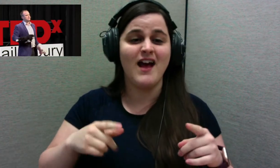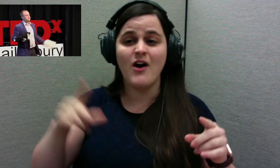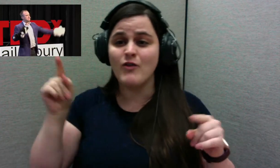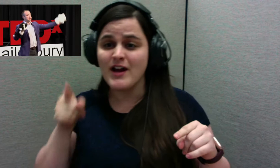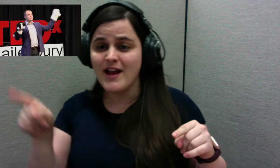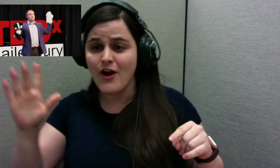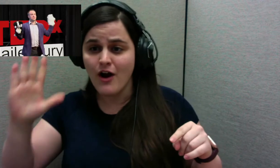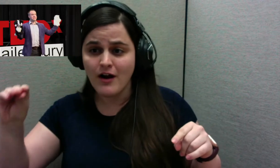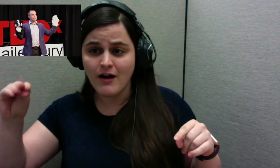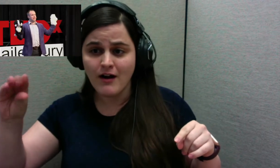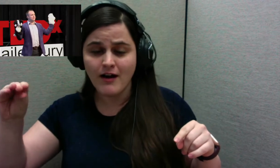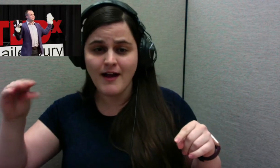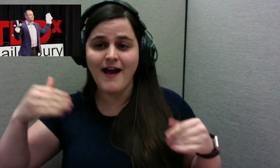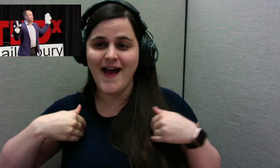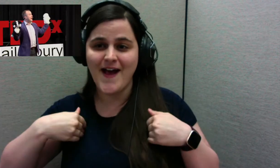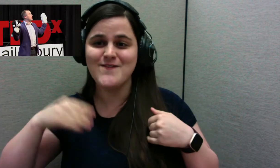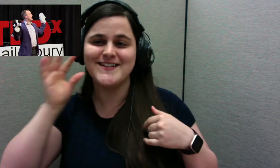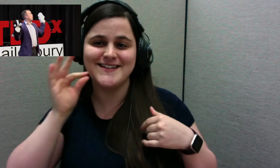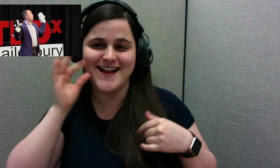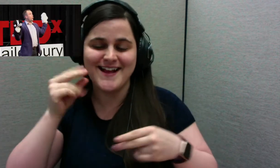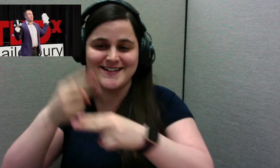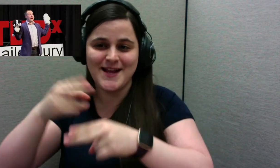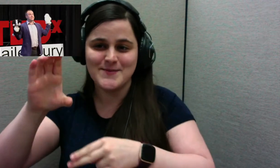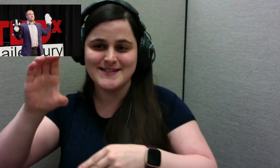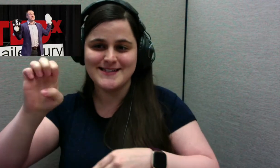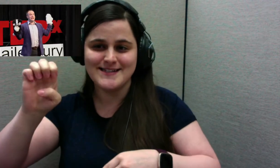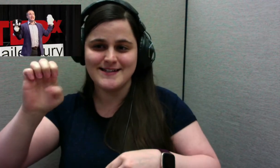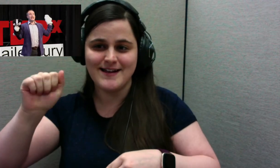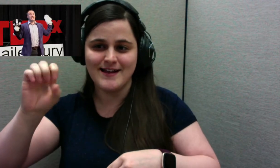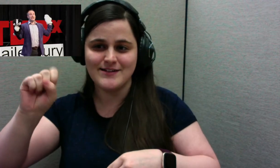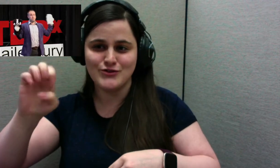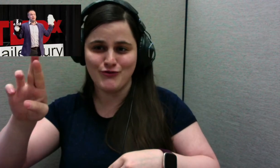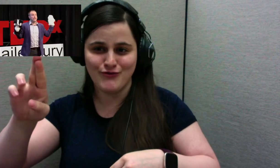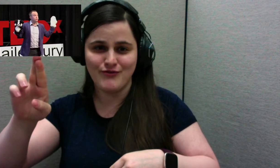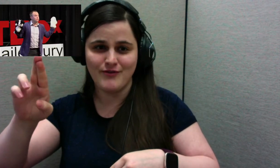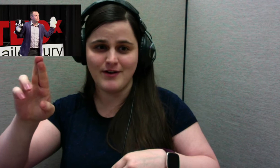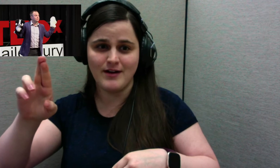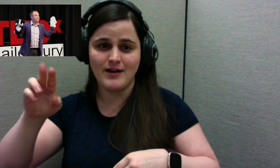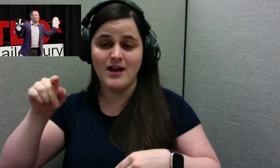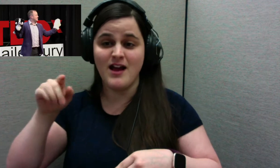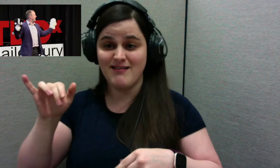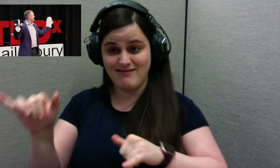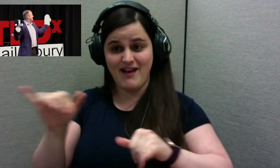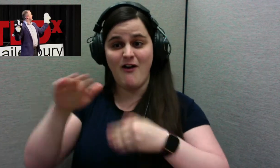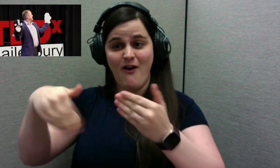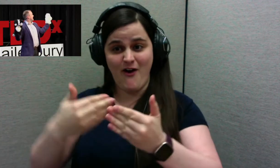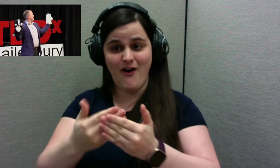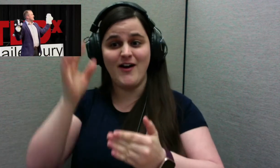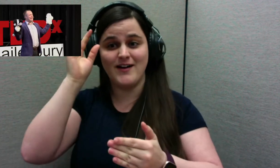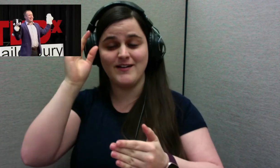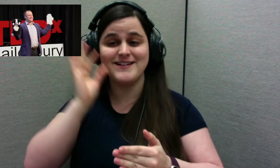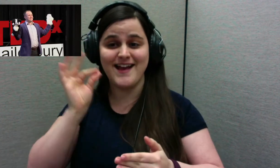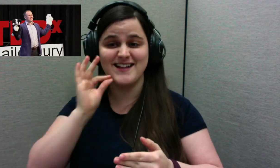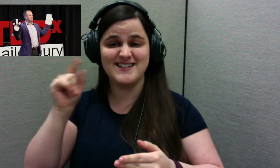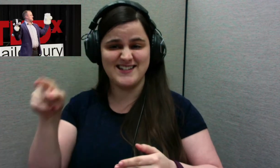cat, Caesar. And like all cats, he's pretty evil. So, Caesar,